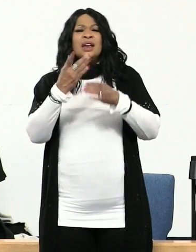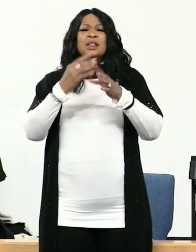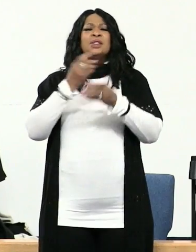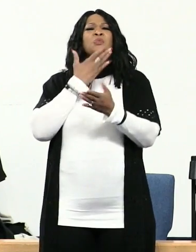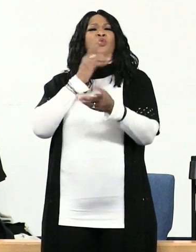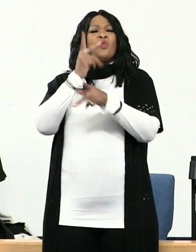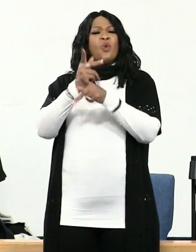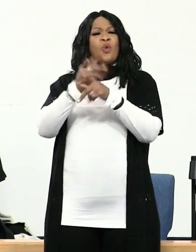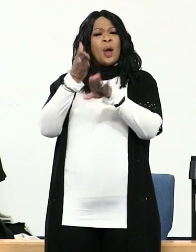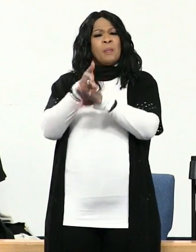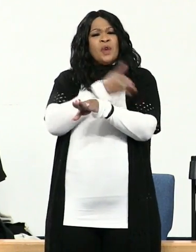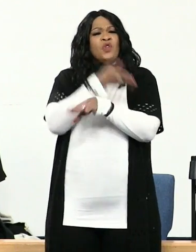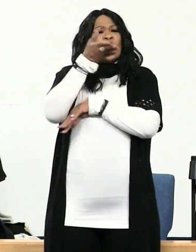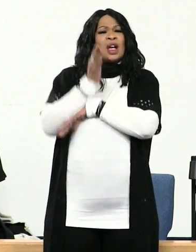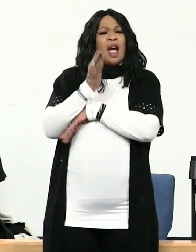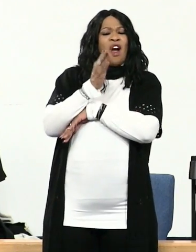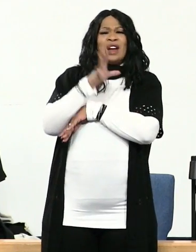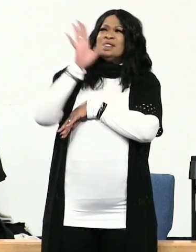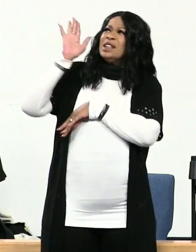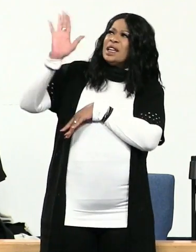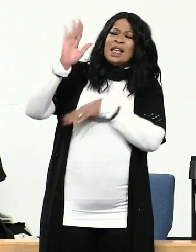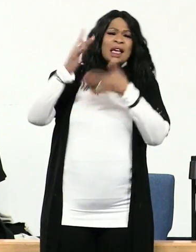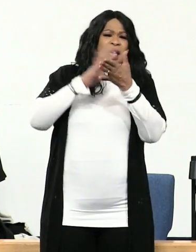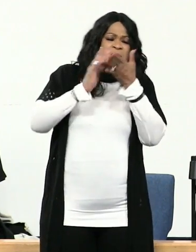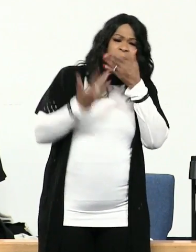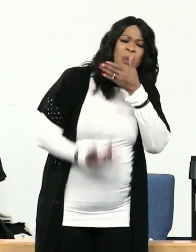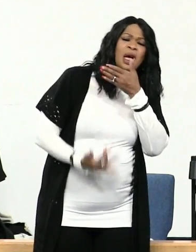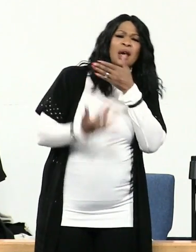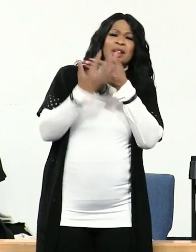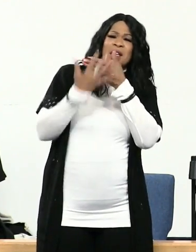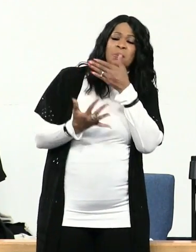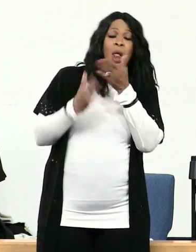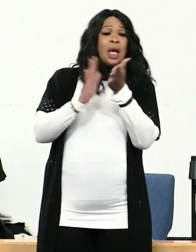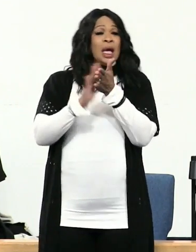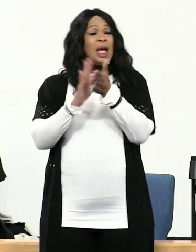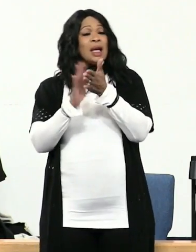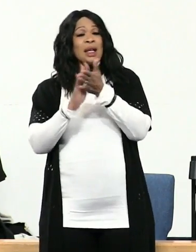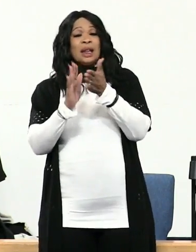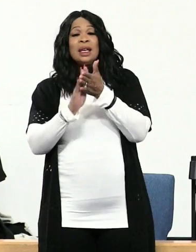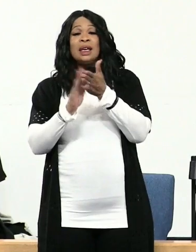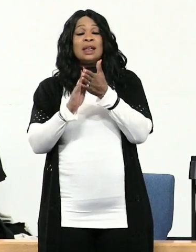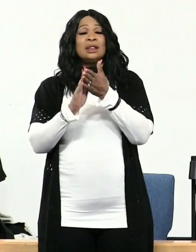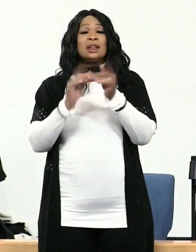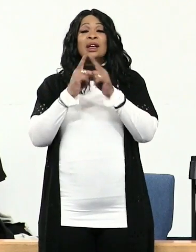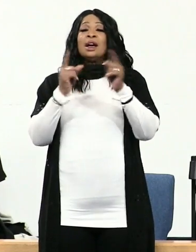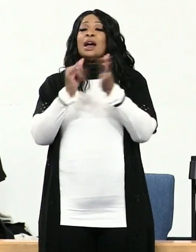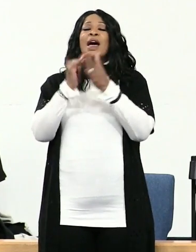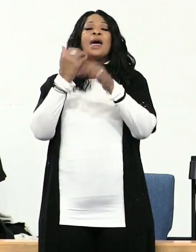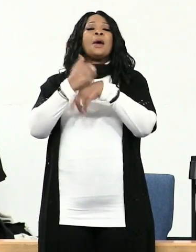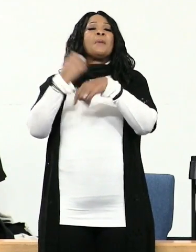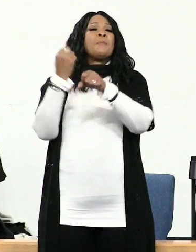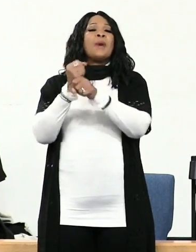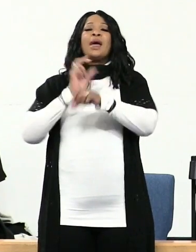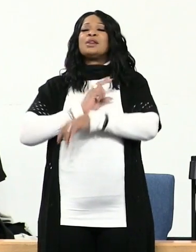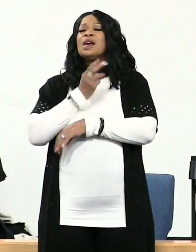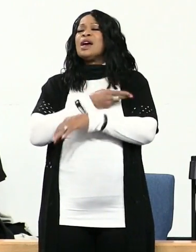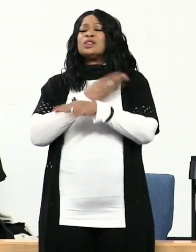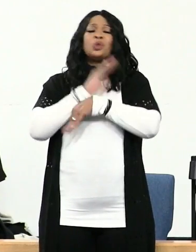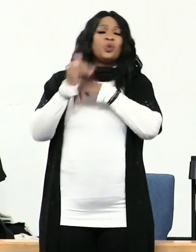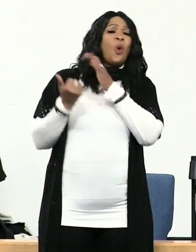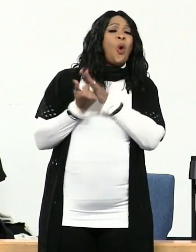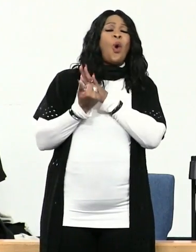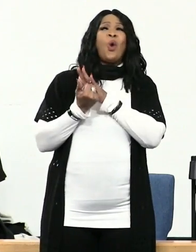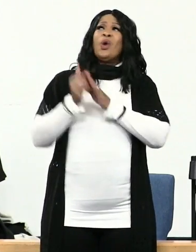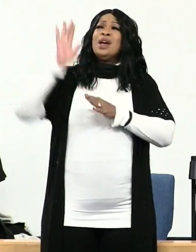God. It's his blood. His blood cleanses a sin-sick soul and makes us whole. It's